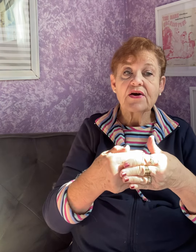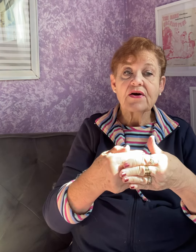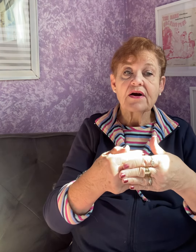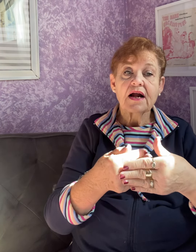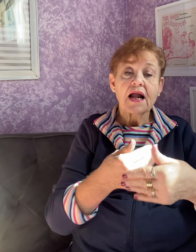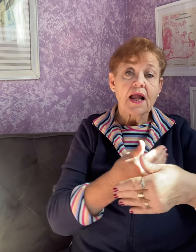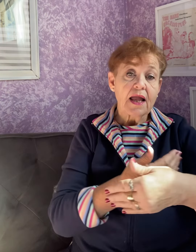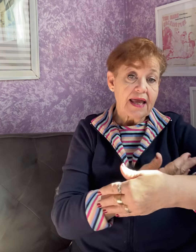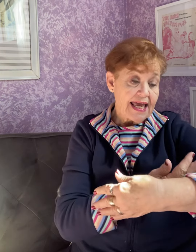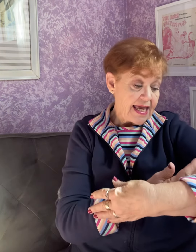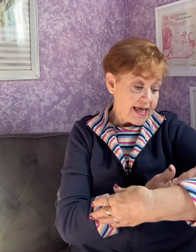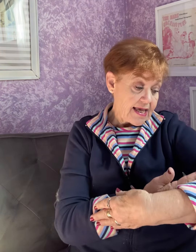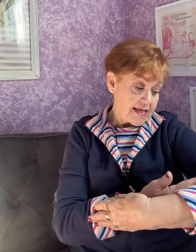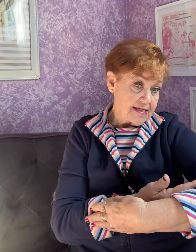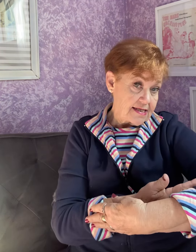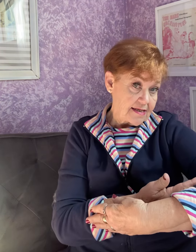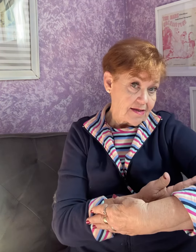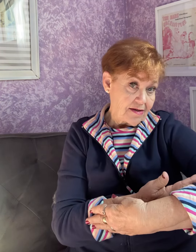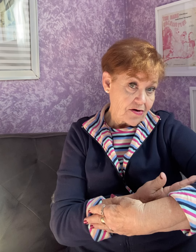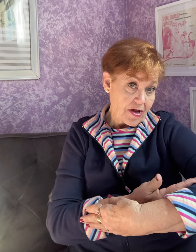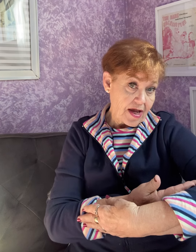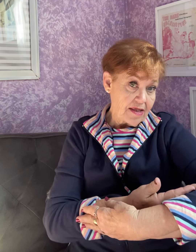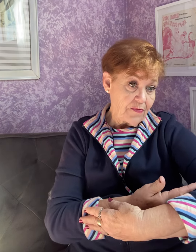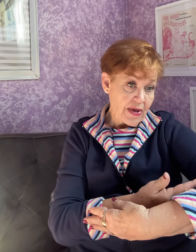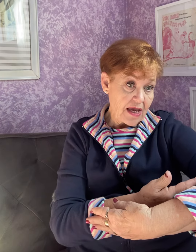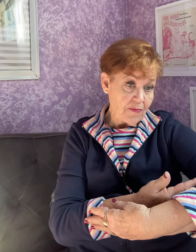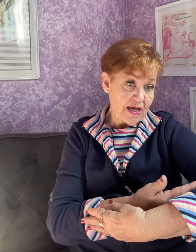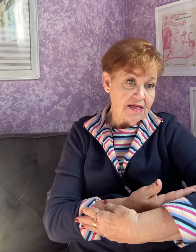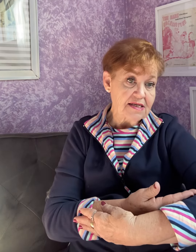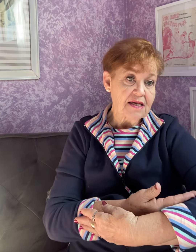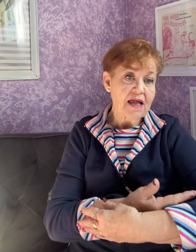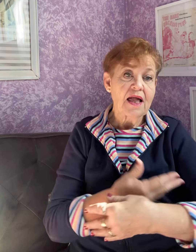near, his, okay, the babies,